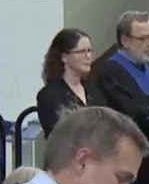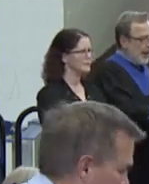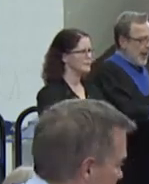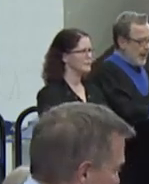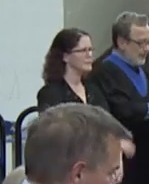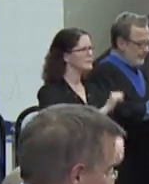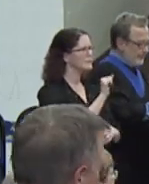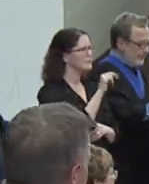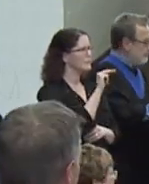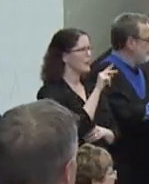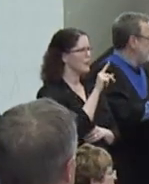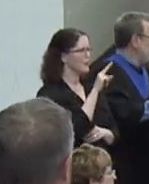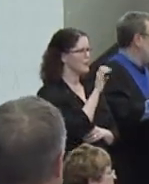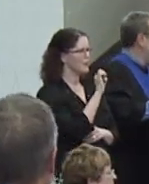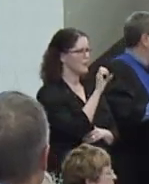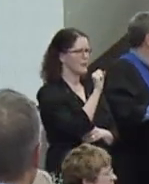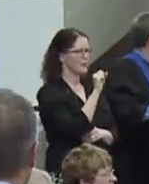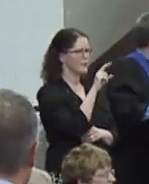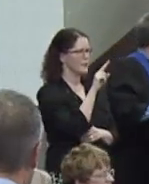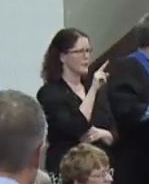Andre Sochier.